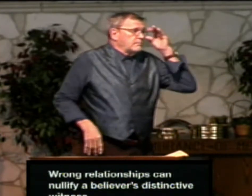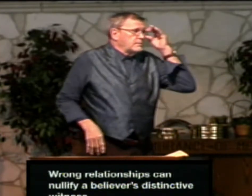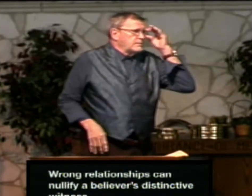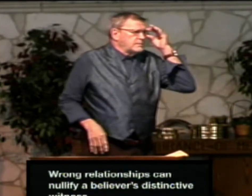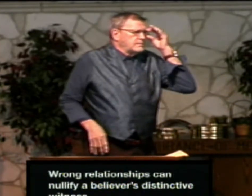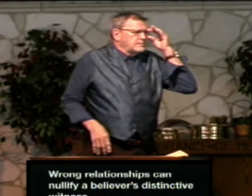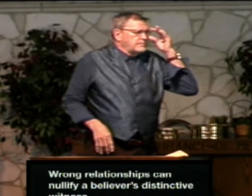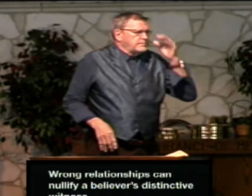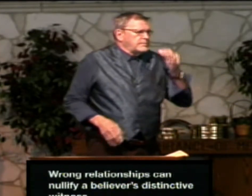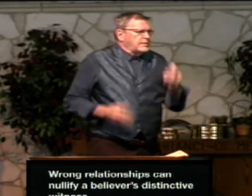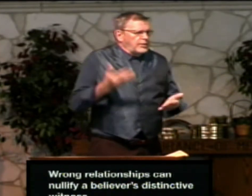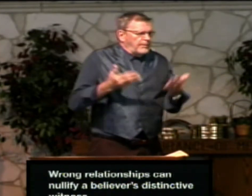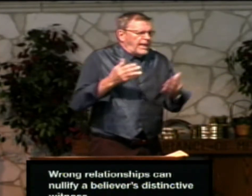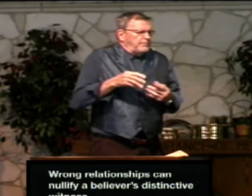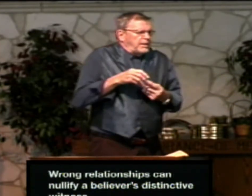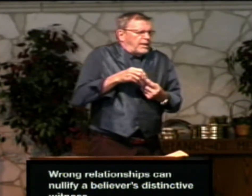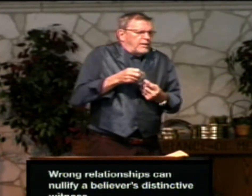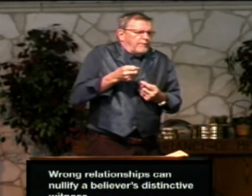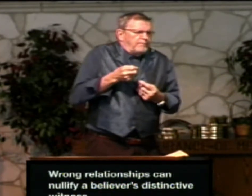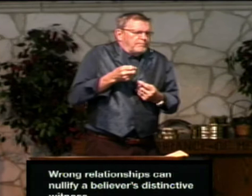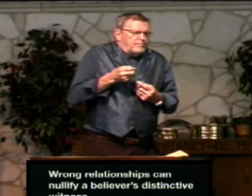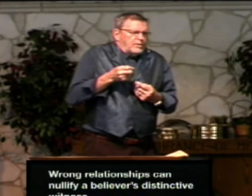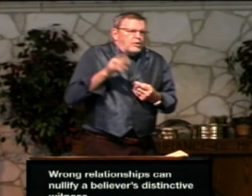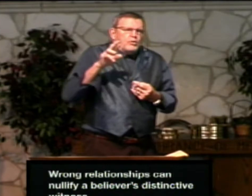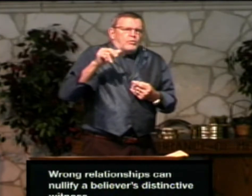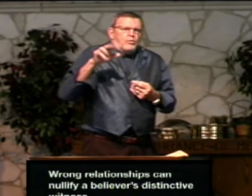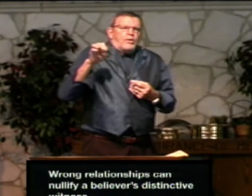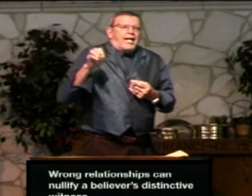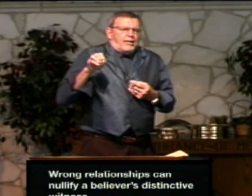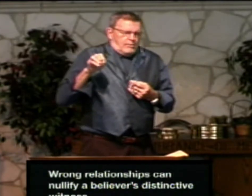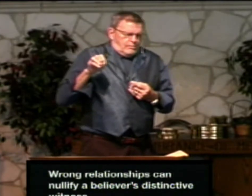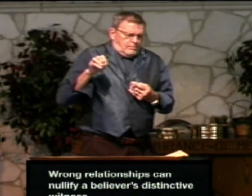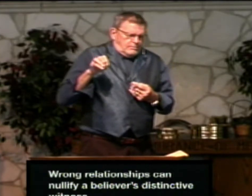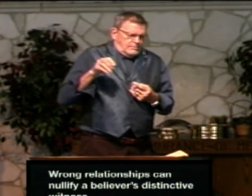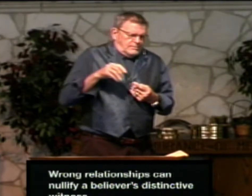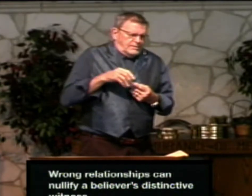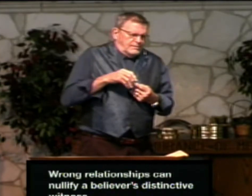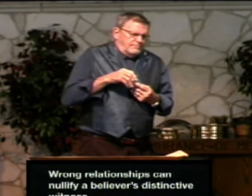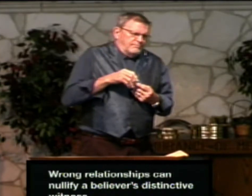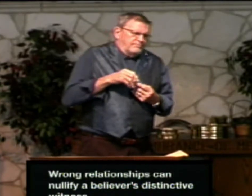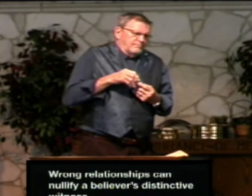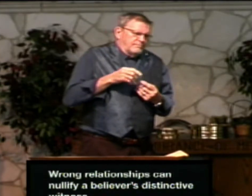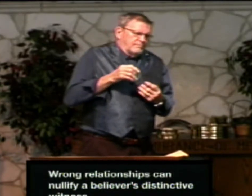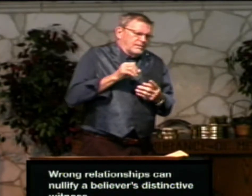Basically. There might be a rare